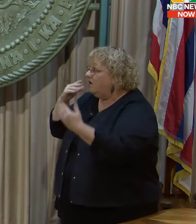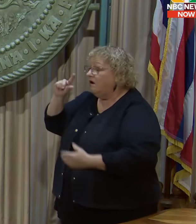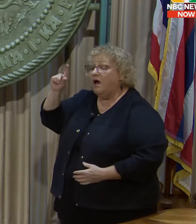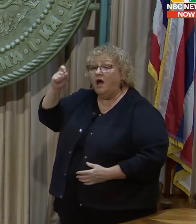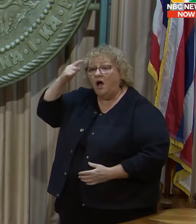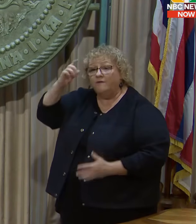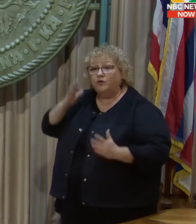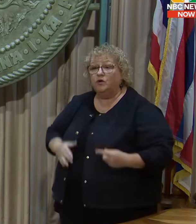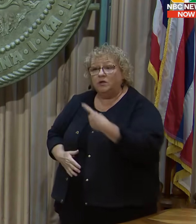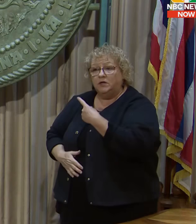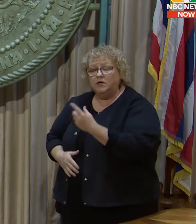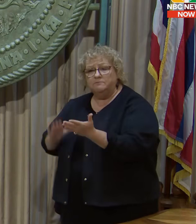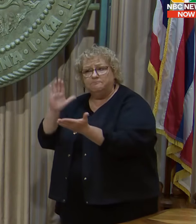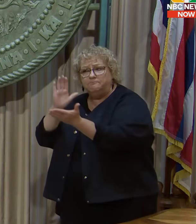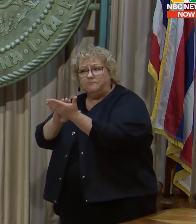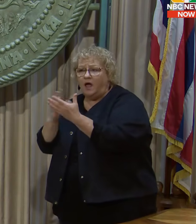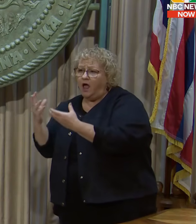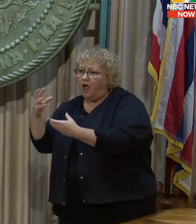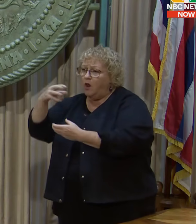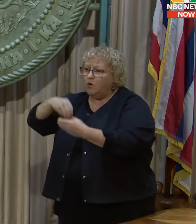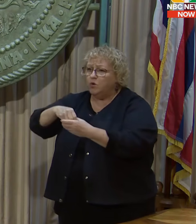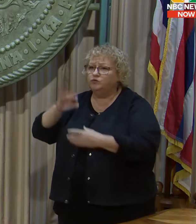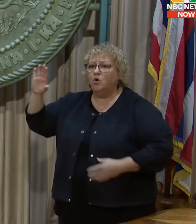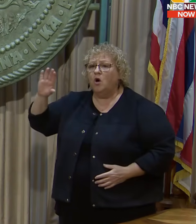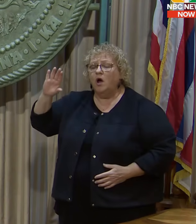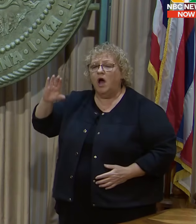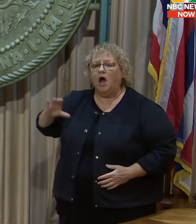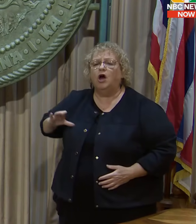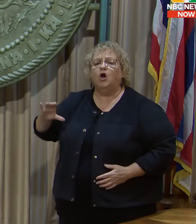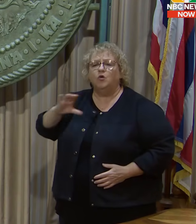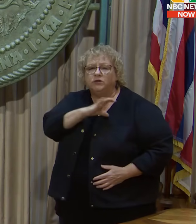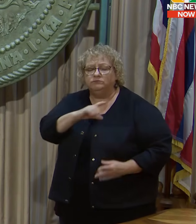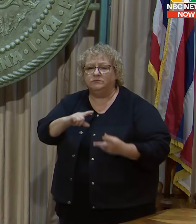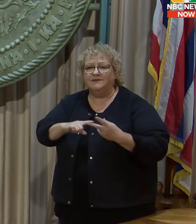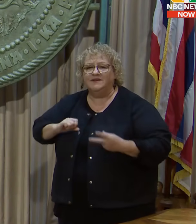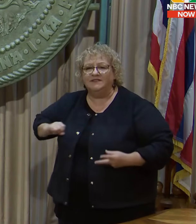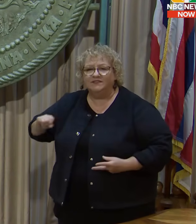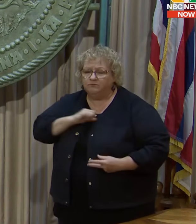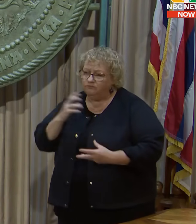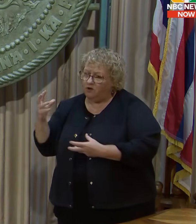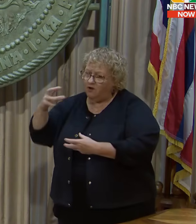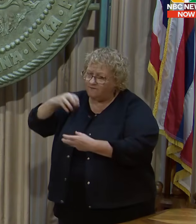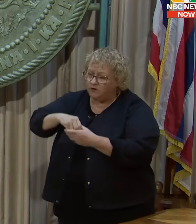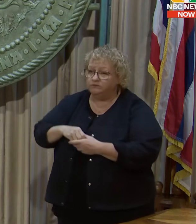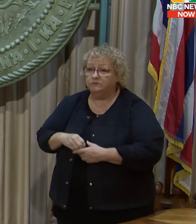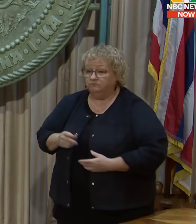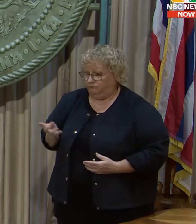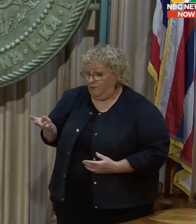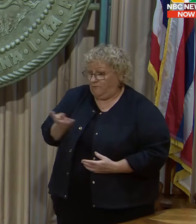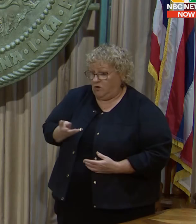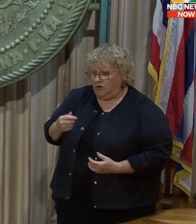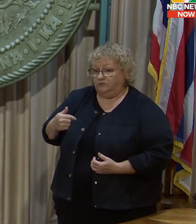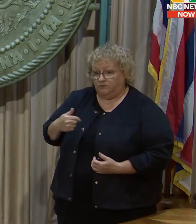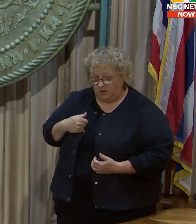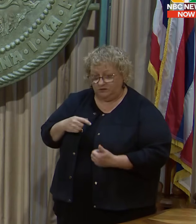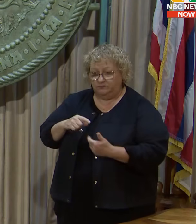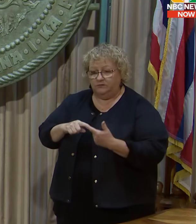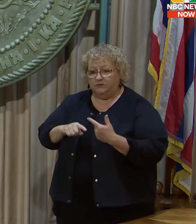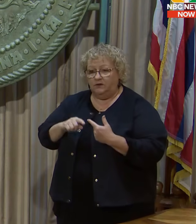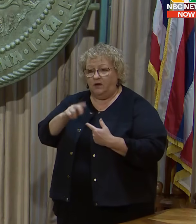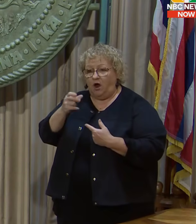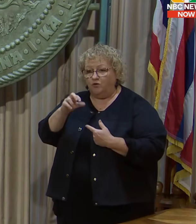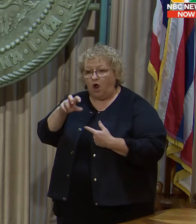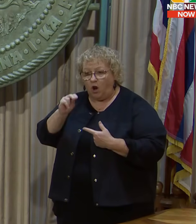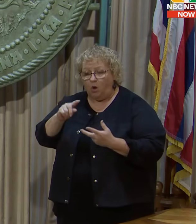congressional delegation. It's absolutely critical that your delegation of 4 of us in Washington, D.C. stay in very close contact and coordination